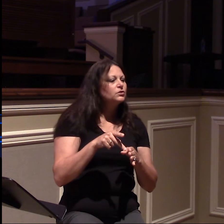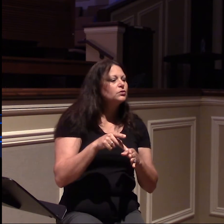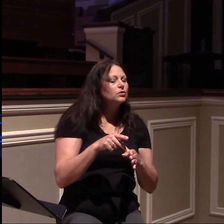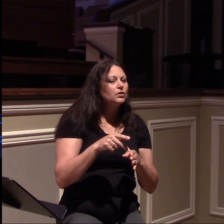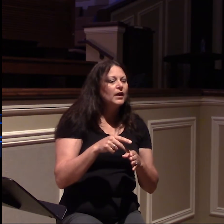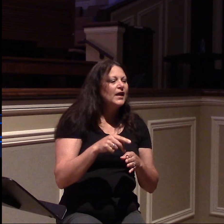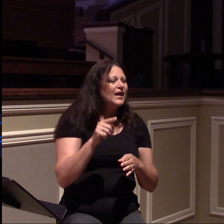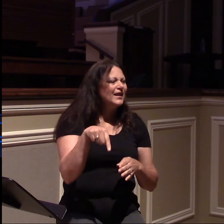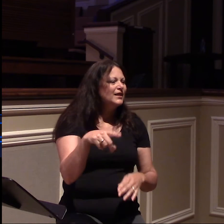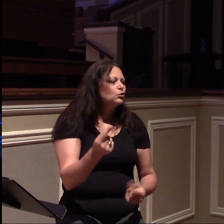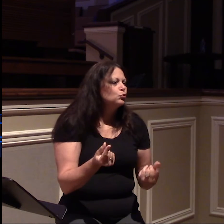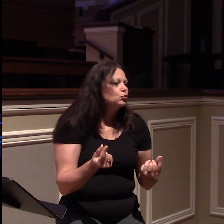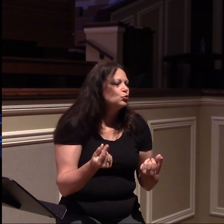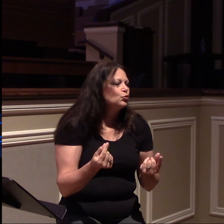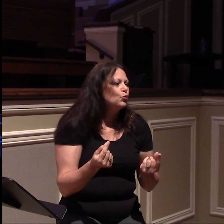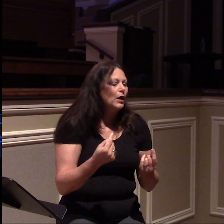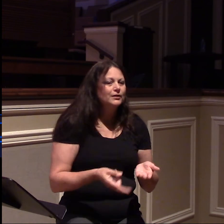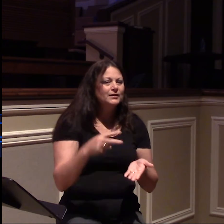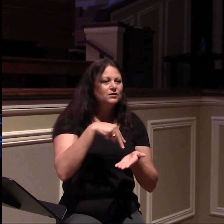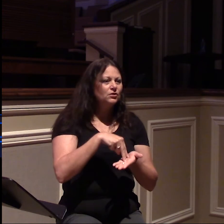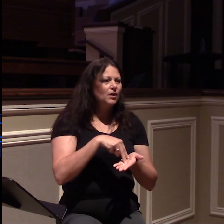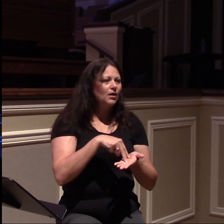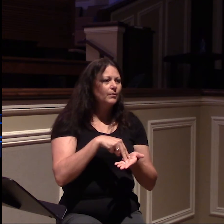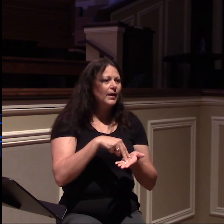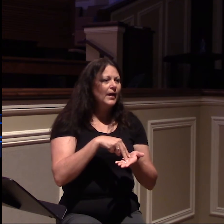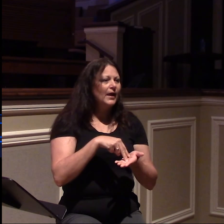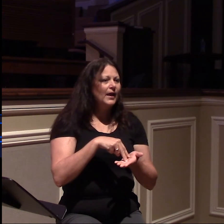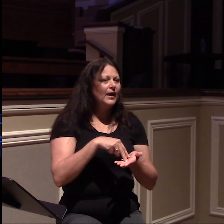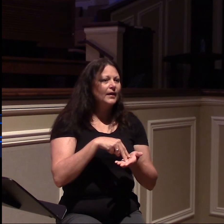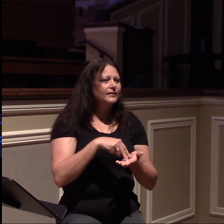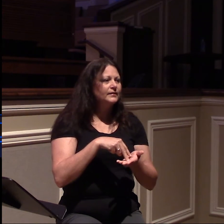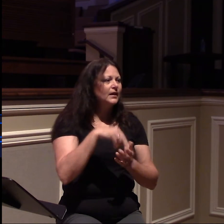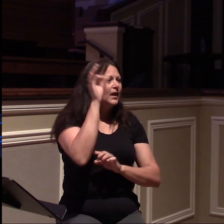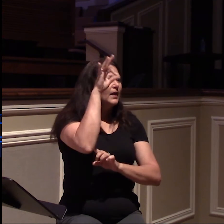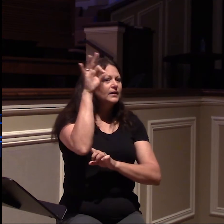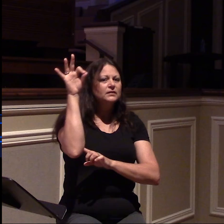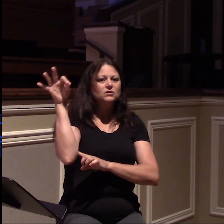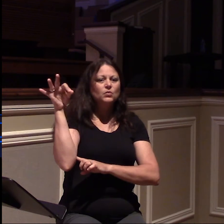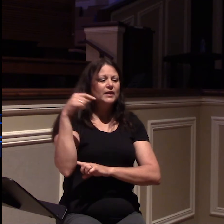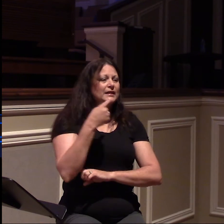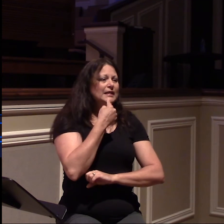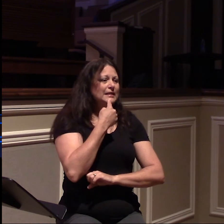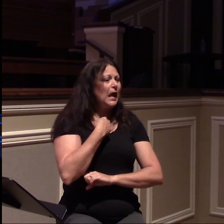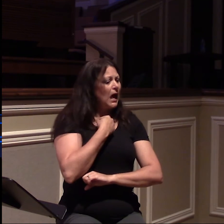made a huge mistake. He had offended a lot of people. He had taught them the wrong thing.